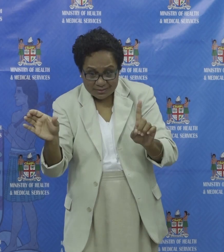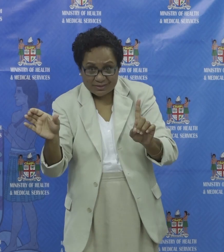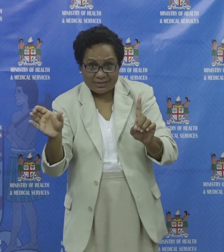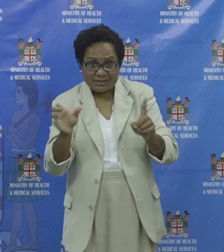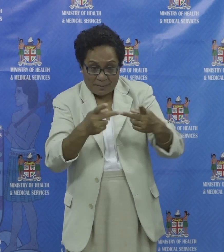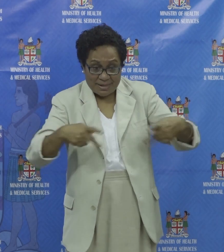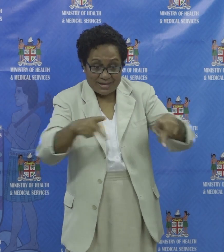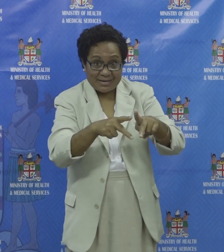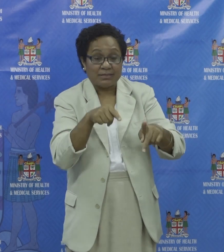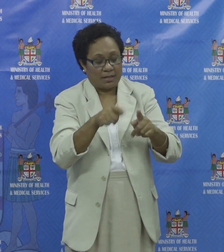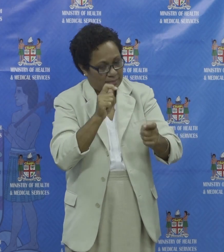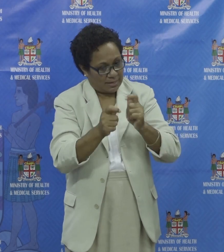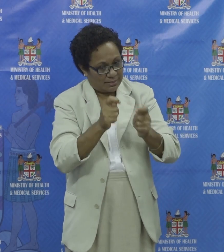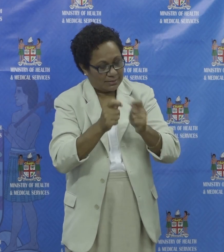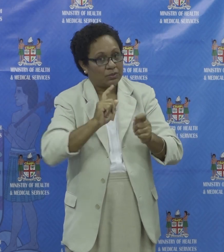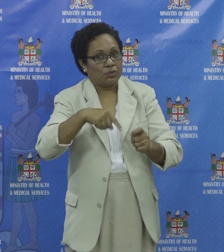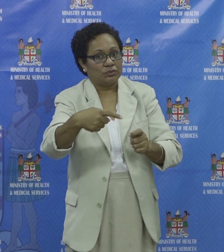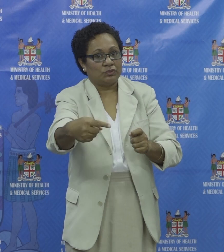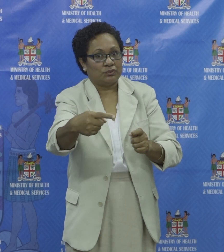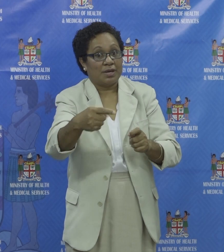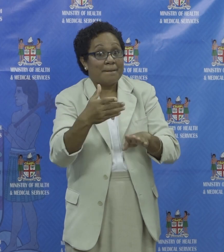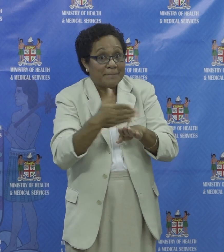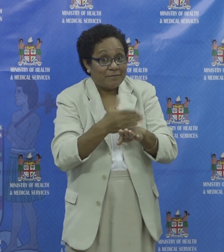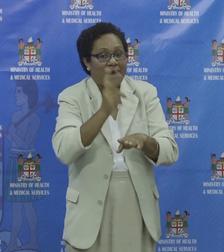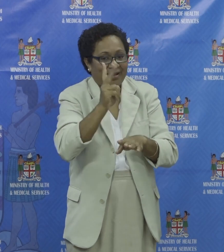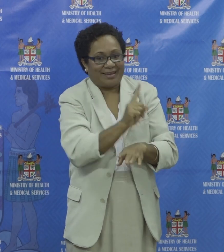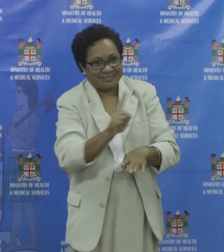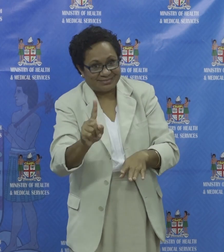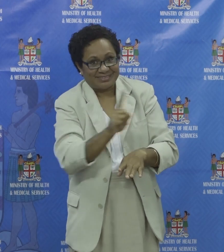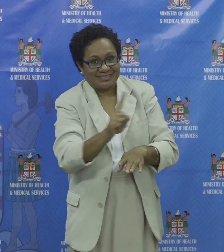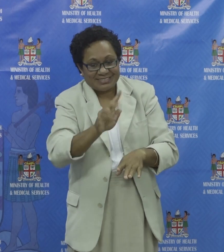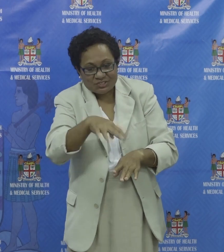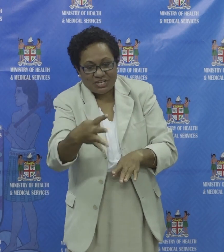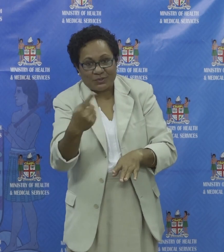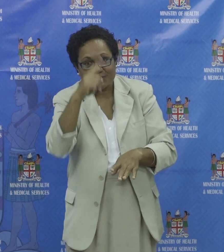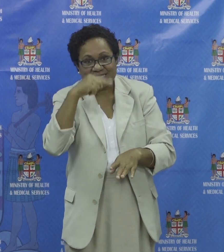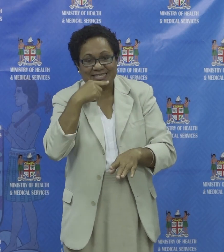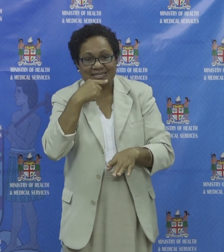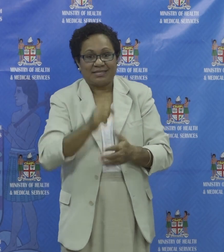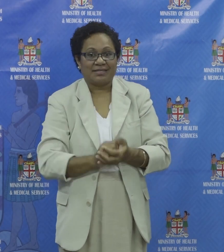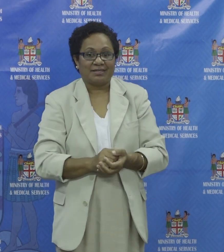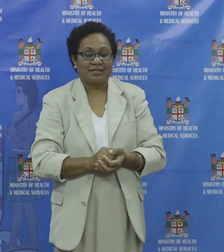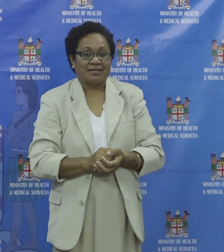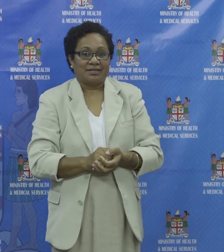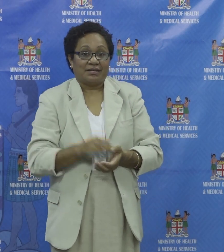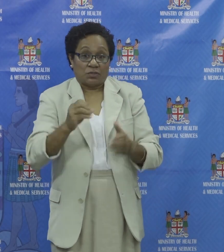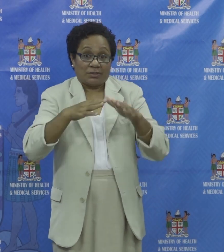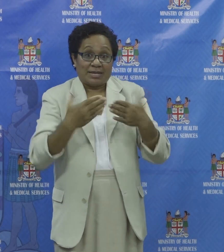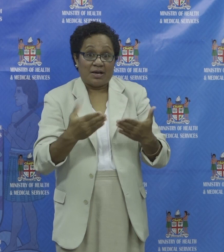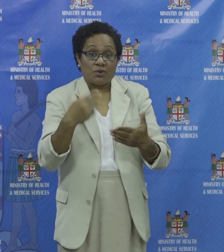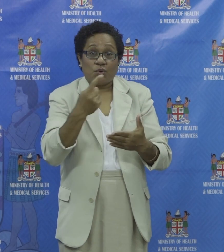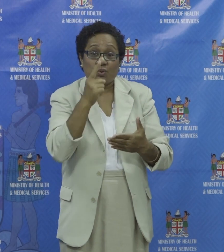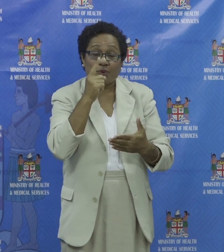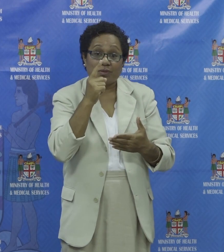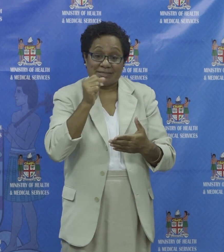before ending their rotation through that ward. Now, in response to all these recent cases, all the patients, their carers, and all the